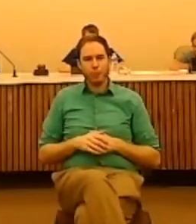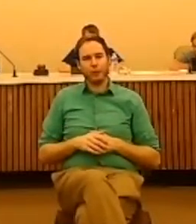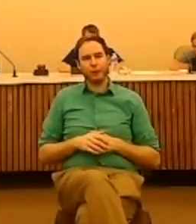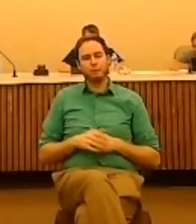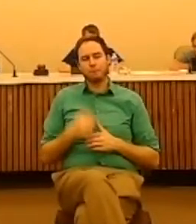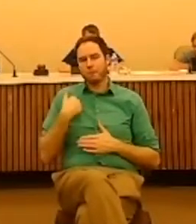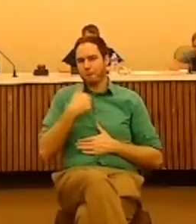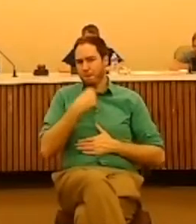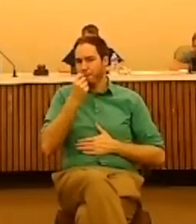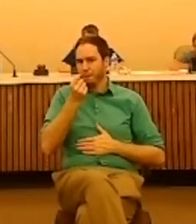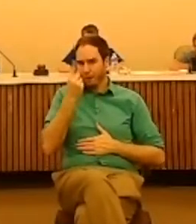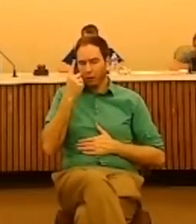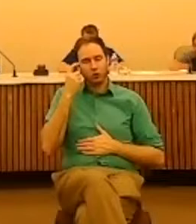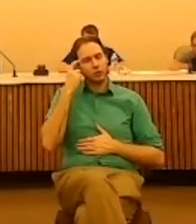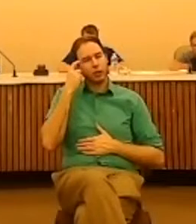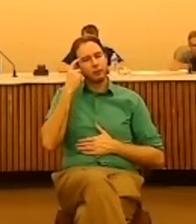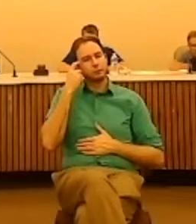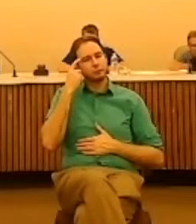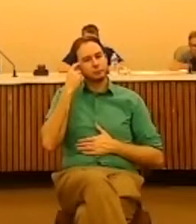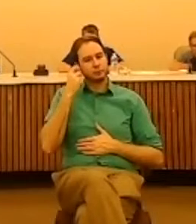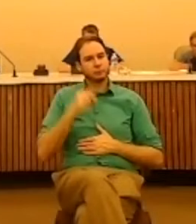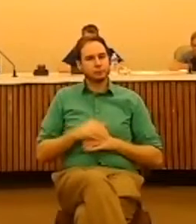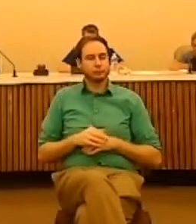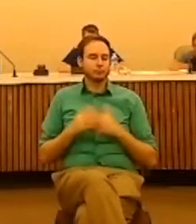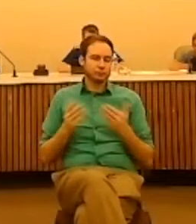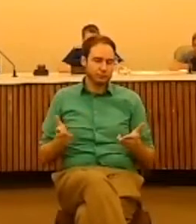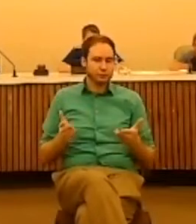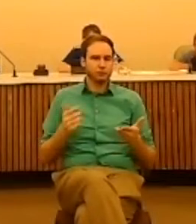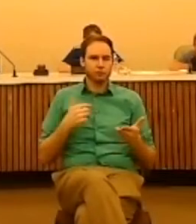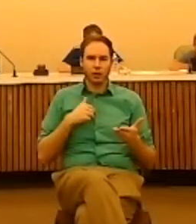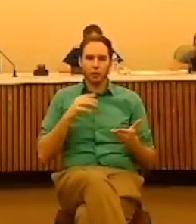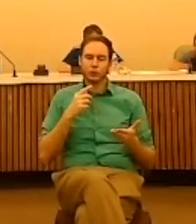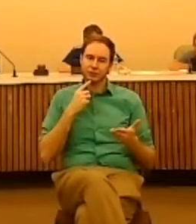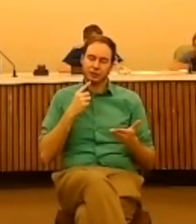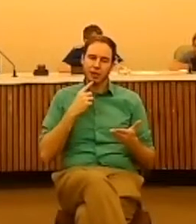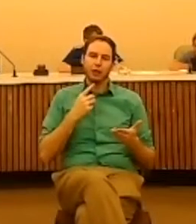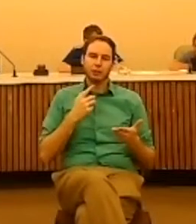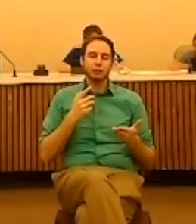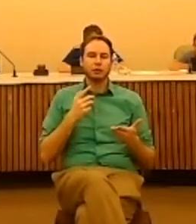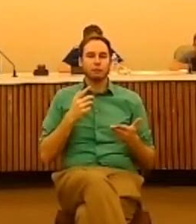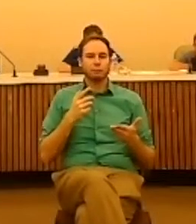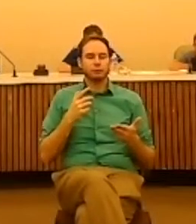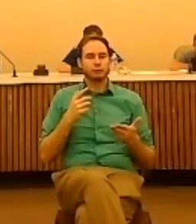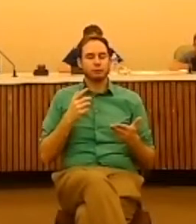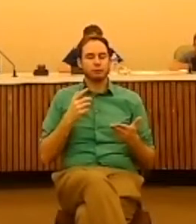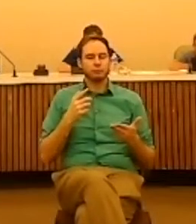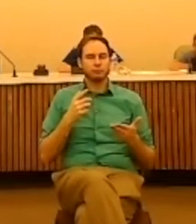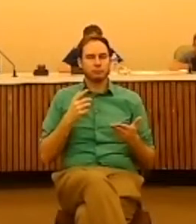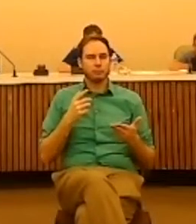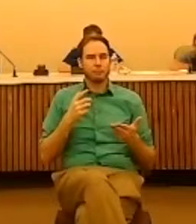we understand that. One of the things I will say when this